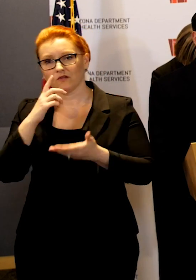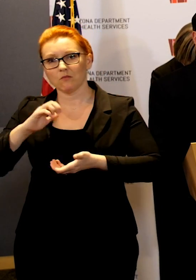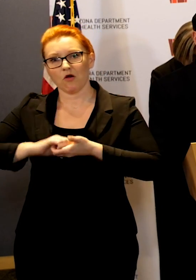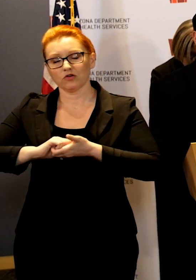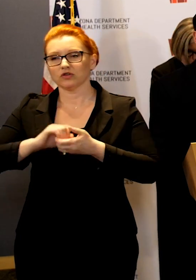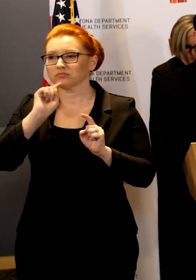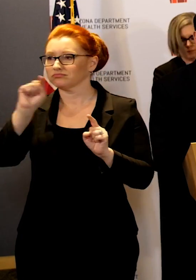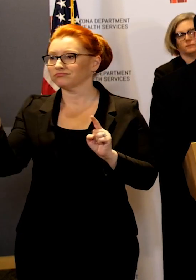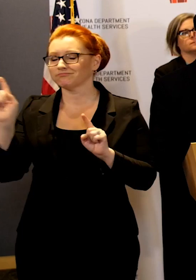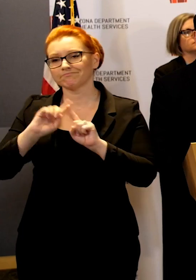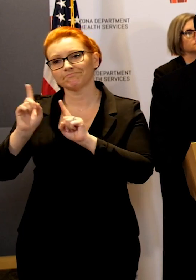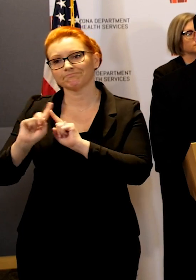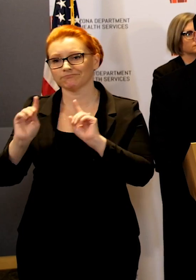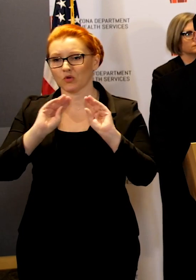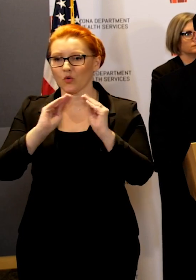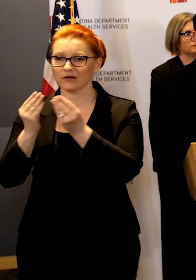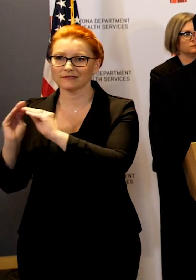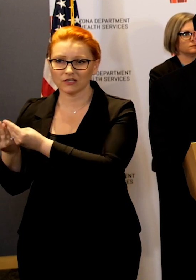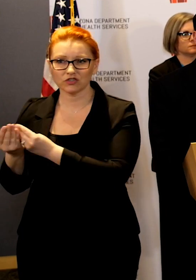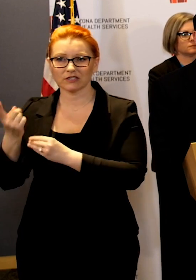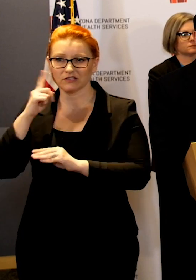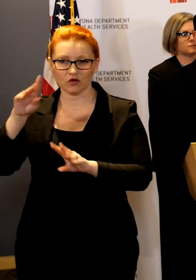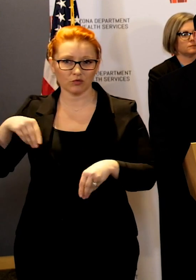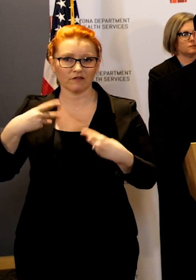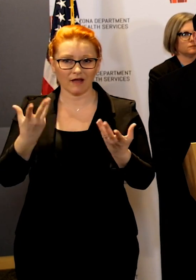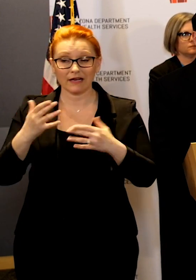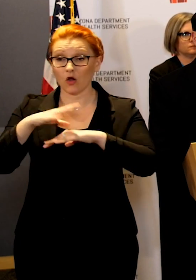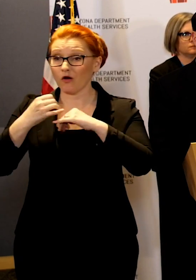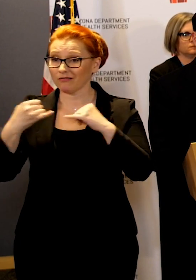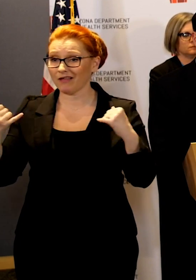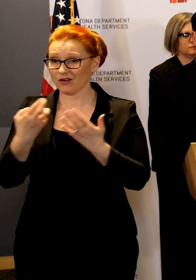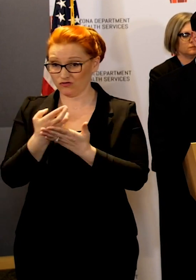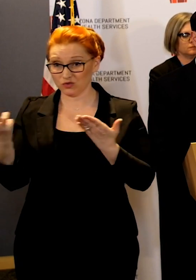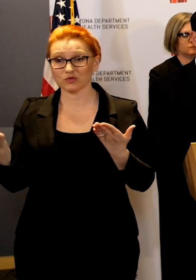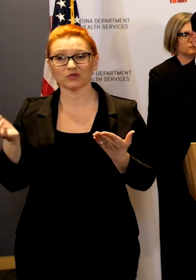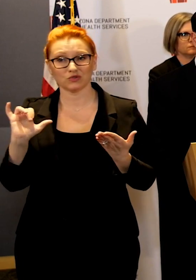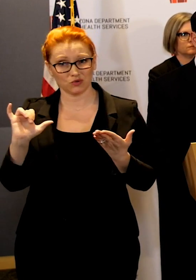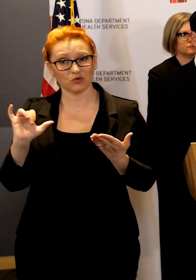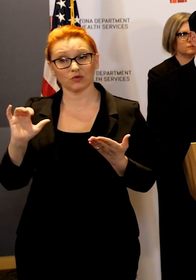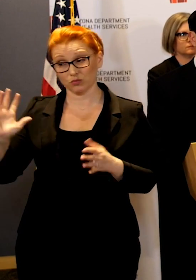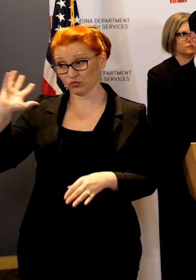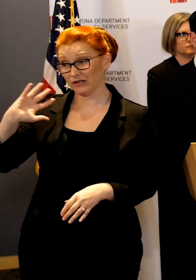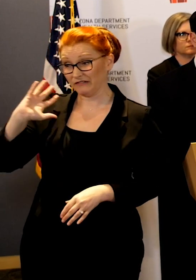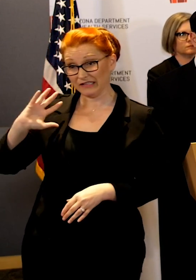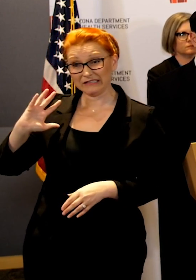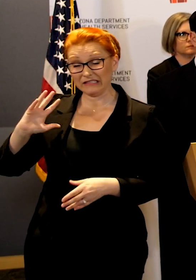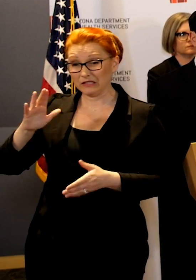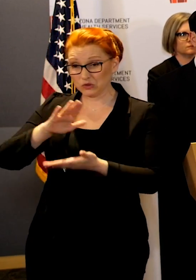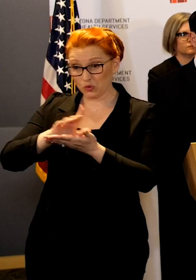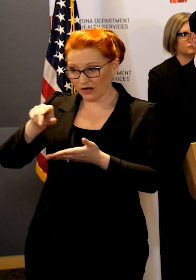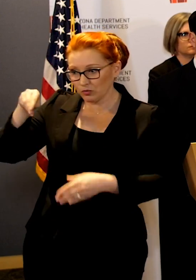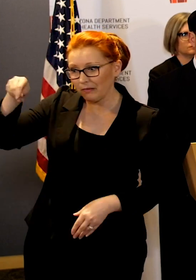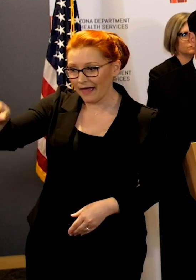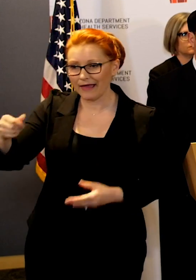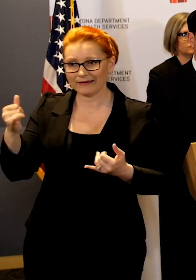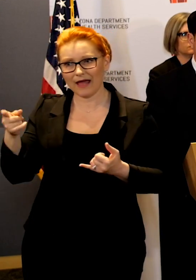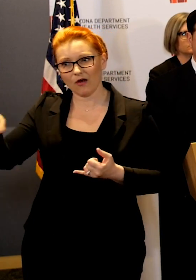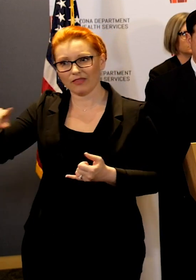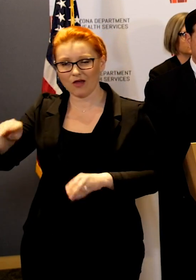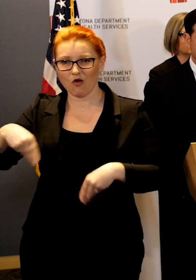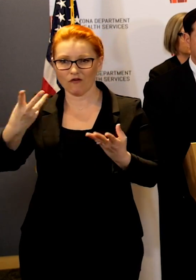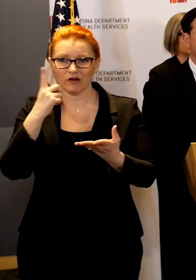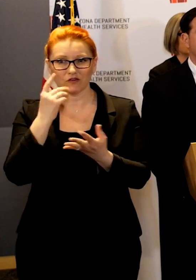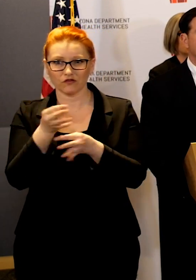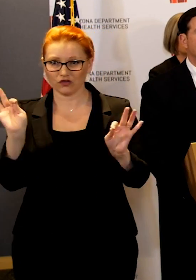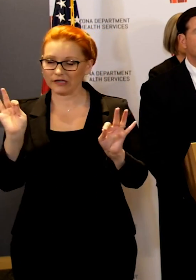different entities and organizations for providing online resources that previously cost schools money, but now they're offering for free. And